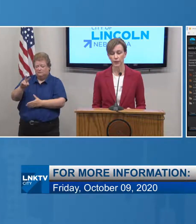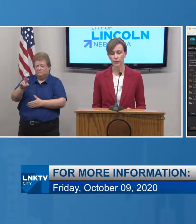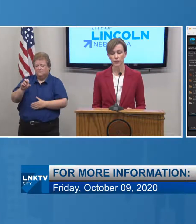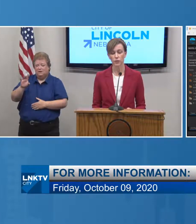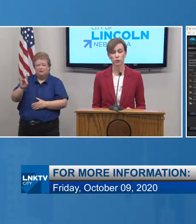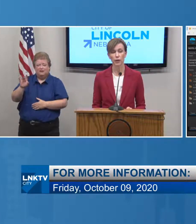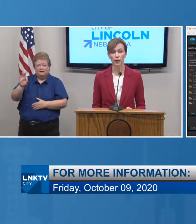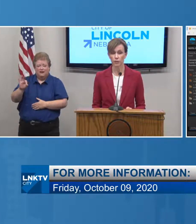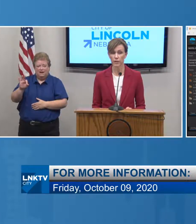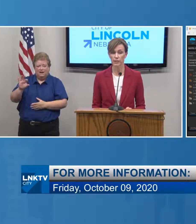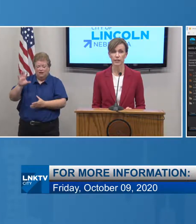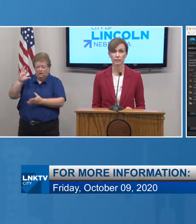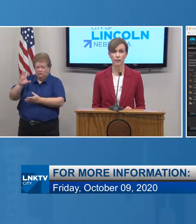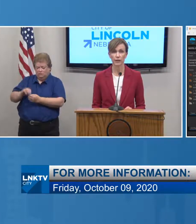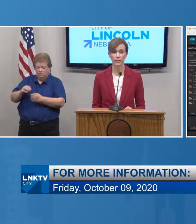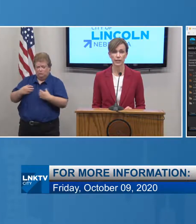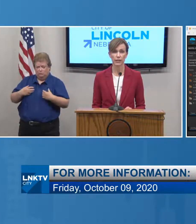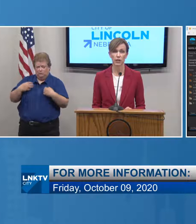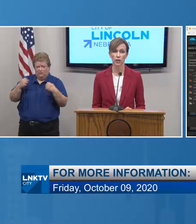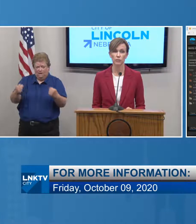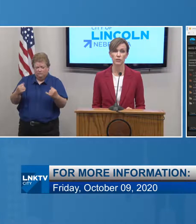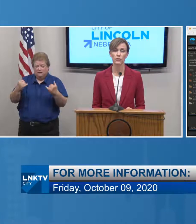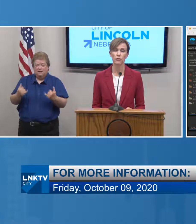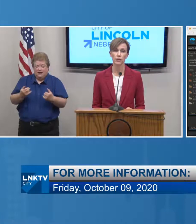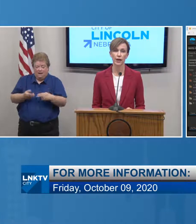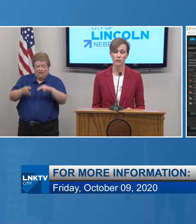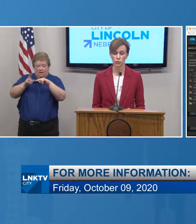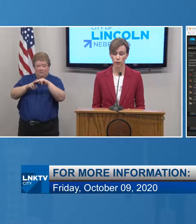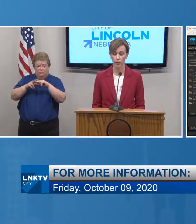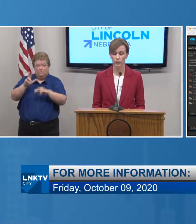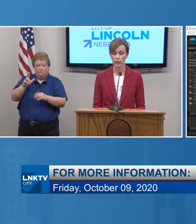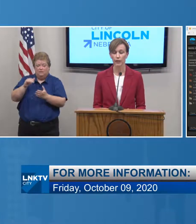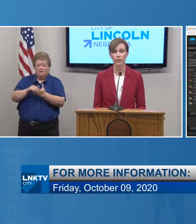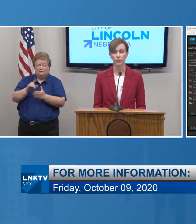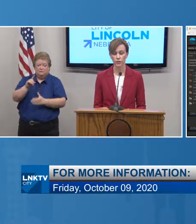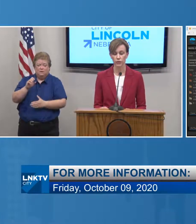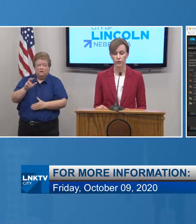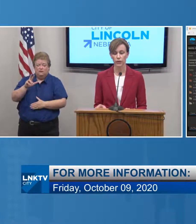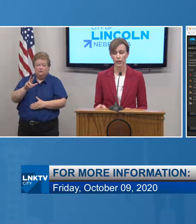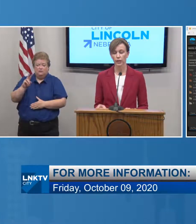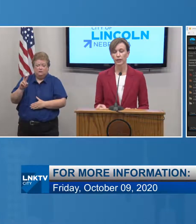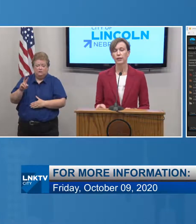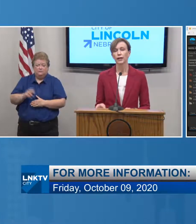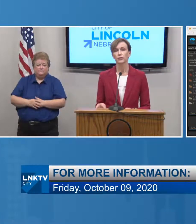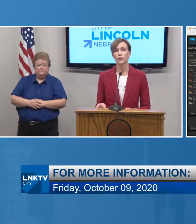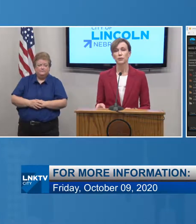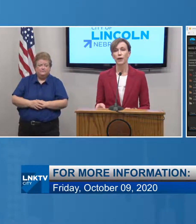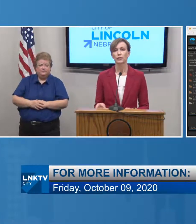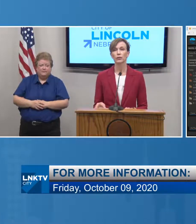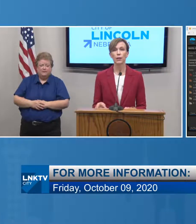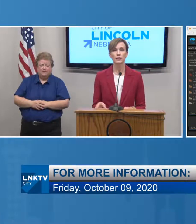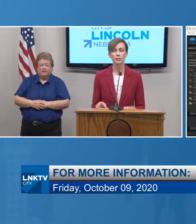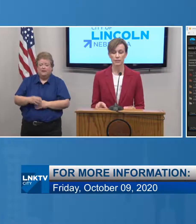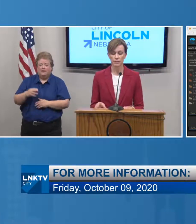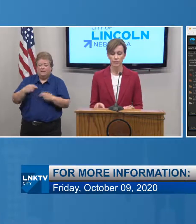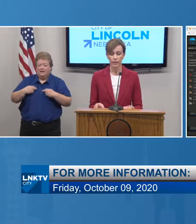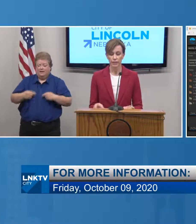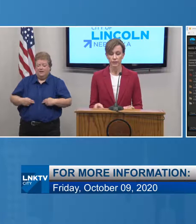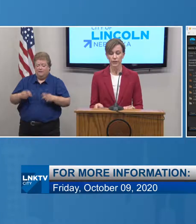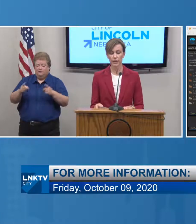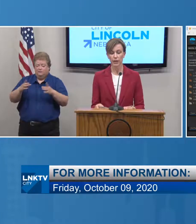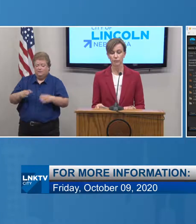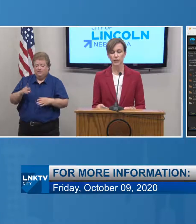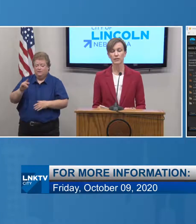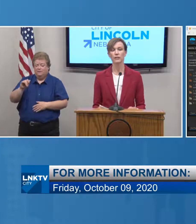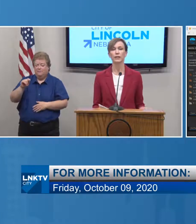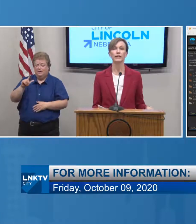7,289, and our total recoveries identified to date are up to 3,132. Health Director Pat Lopez is here